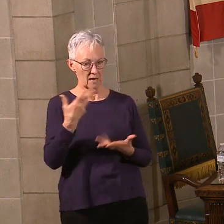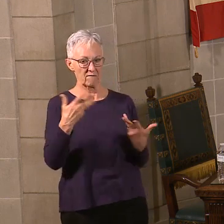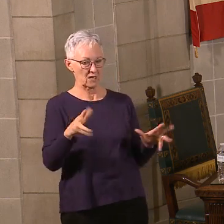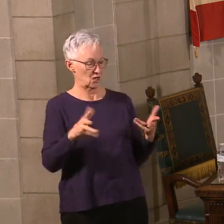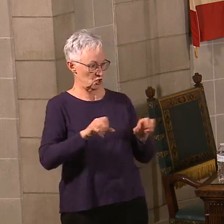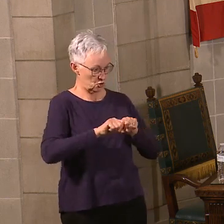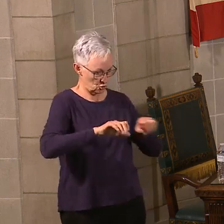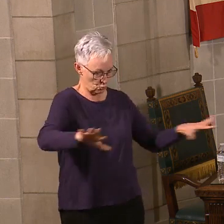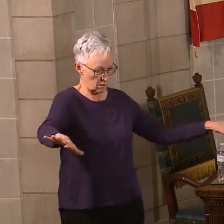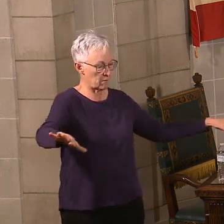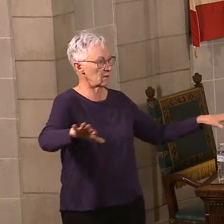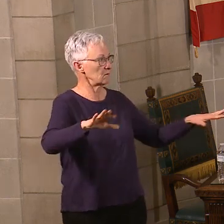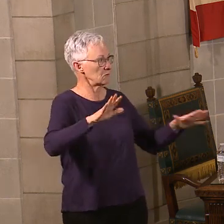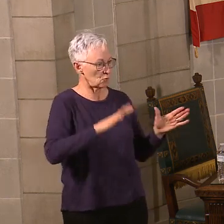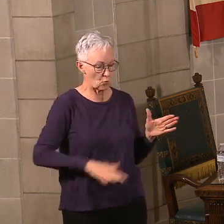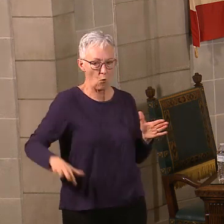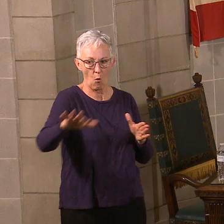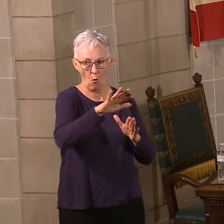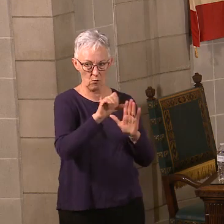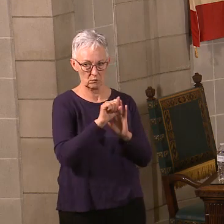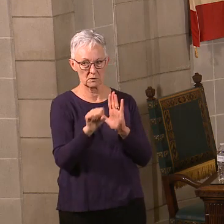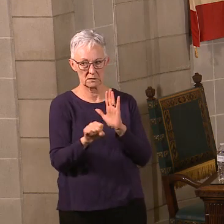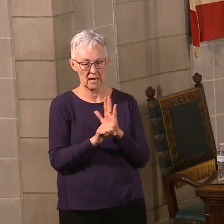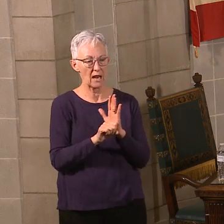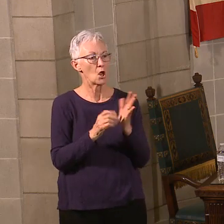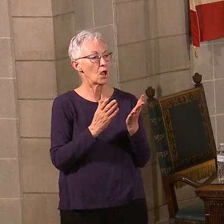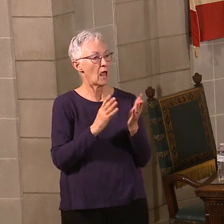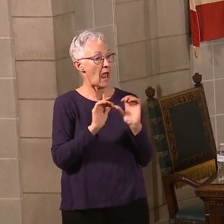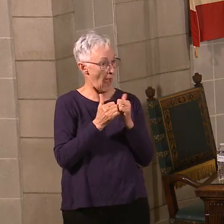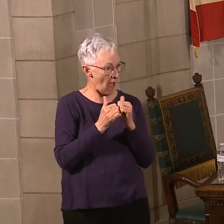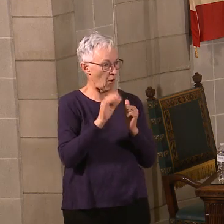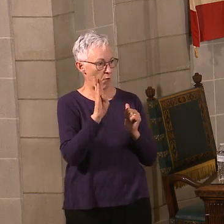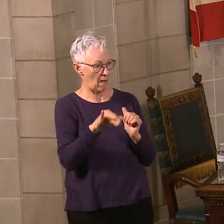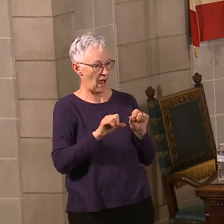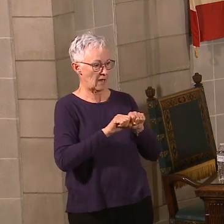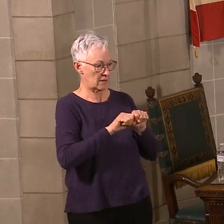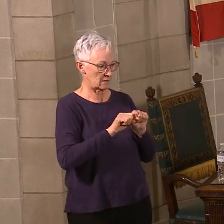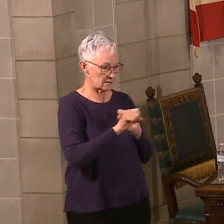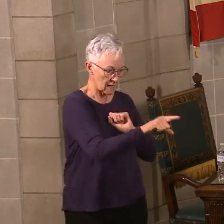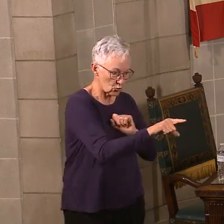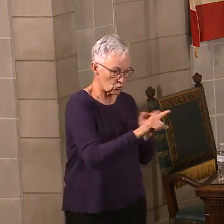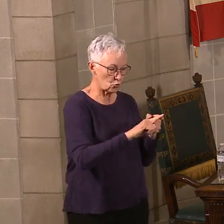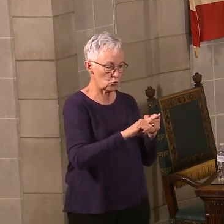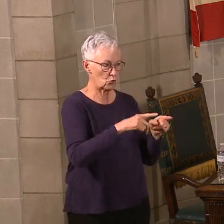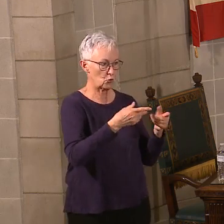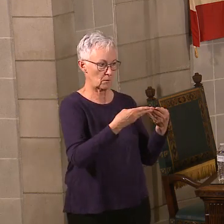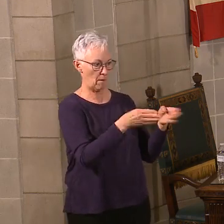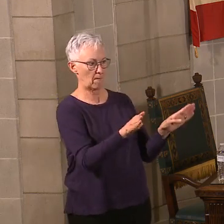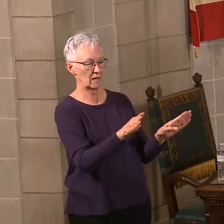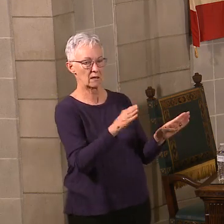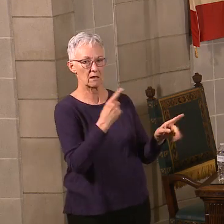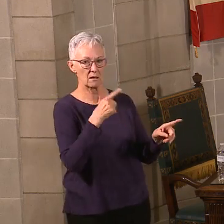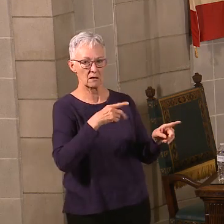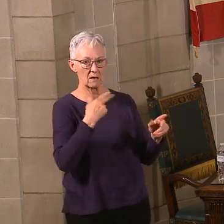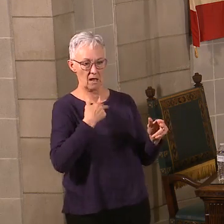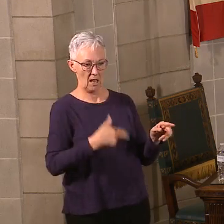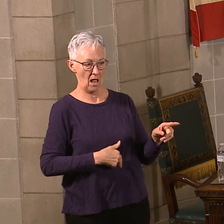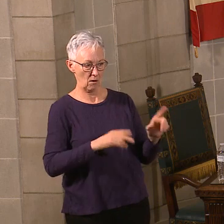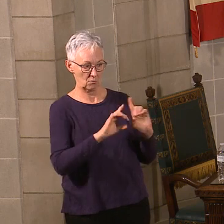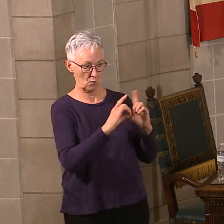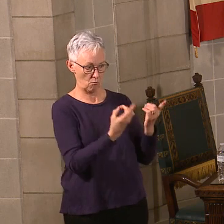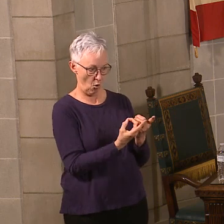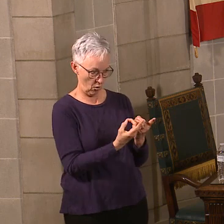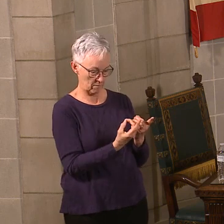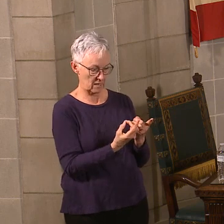available. And again, through those local public health departments. One of the things we did actually a week and a half ago now is we asked those public health departments to submit their needs to